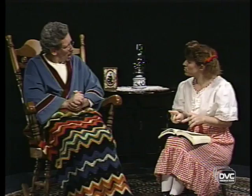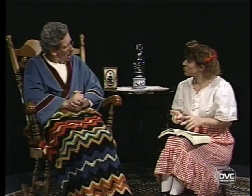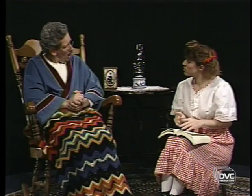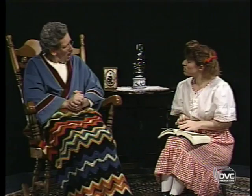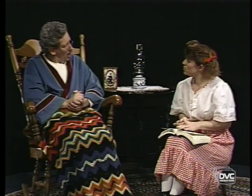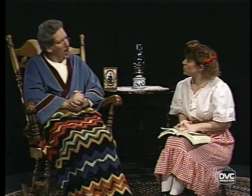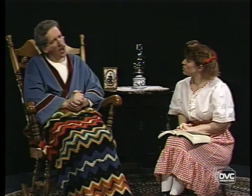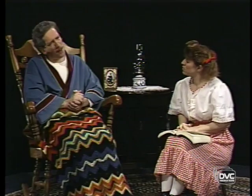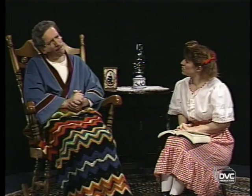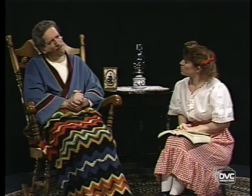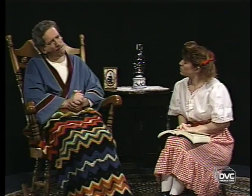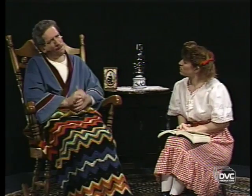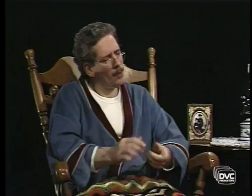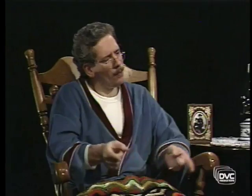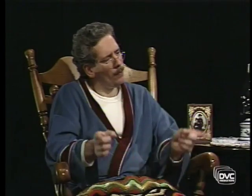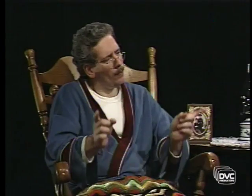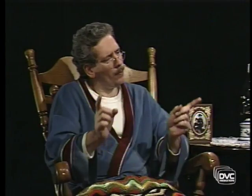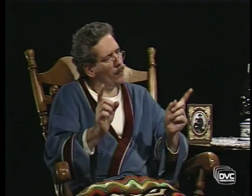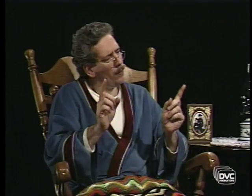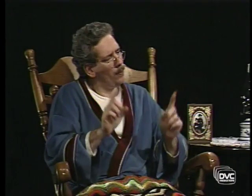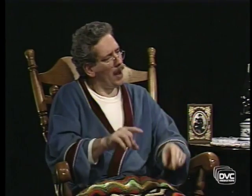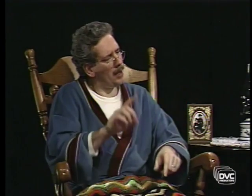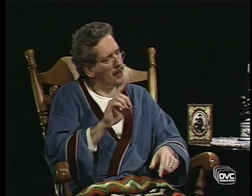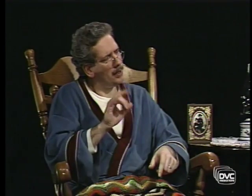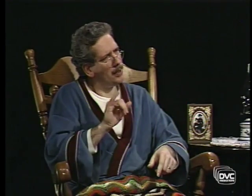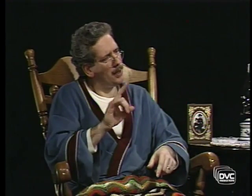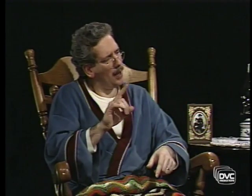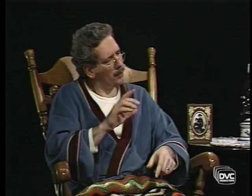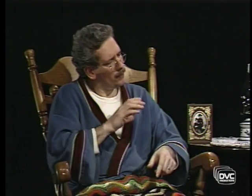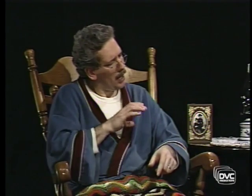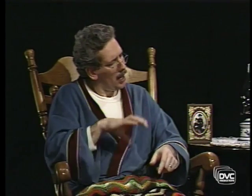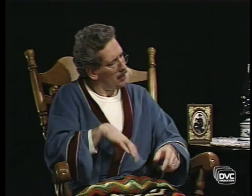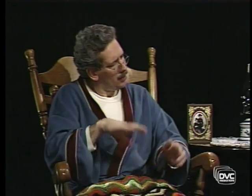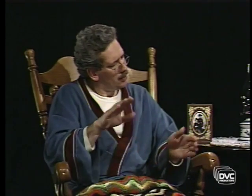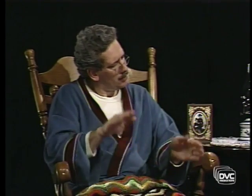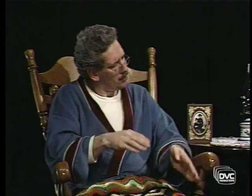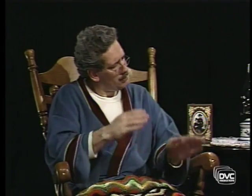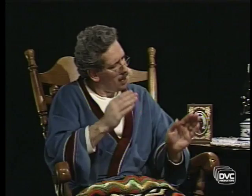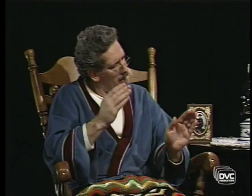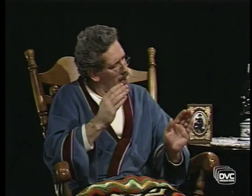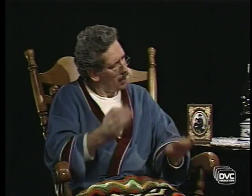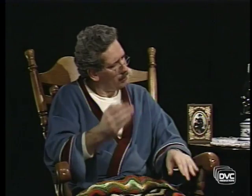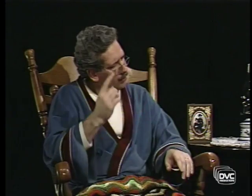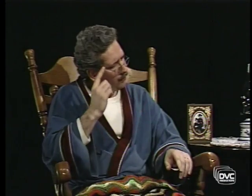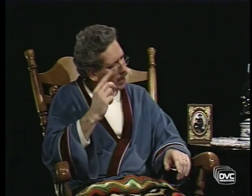good person but when did Christ die for